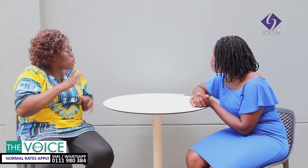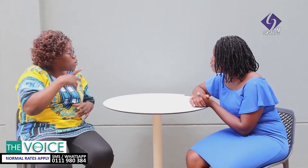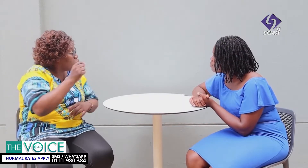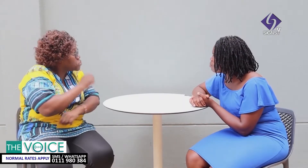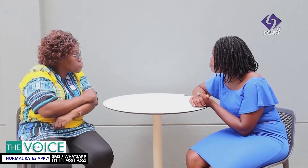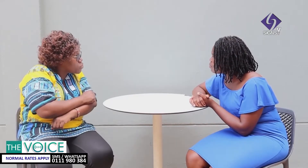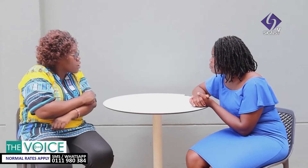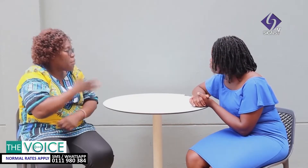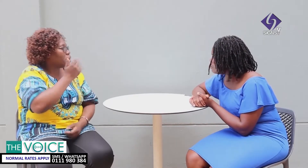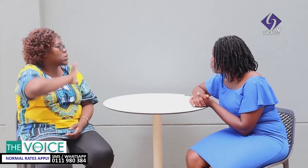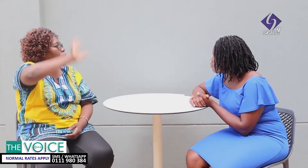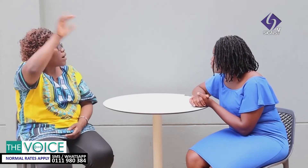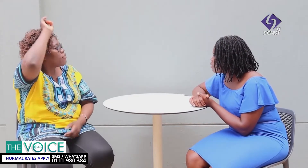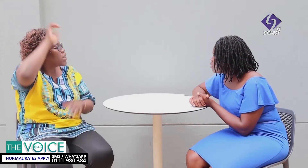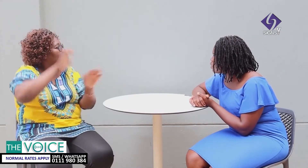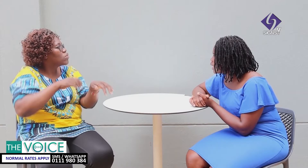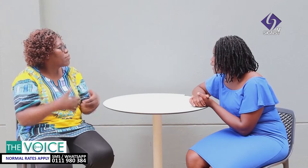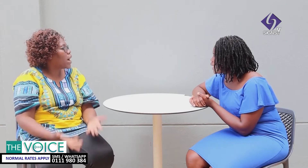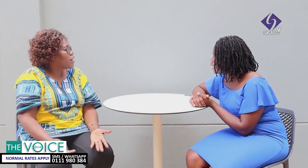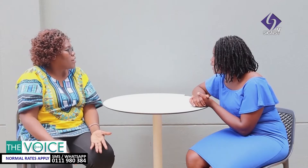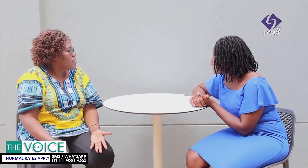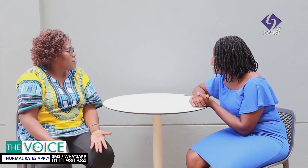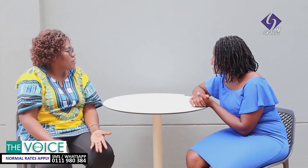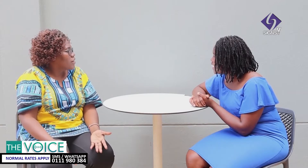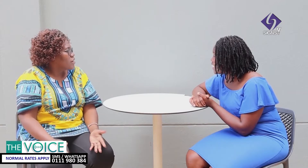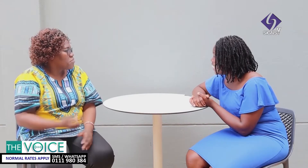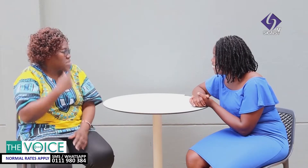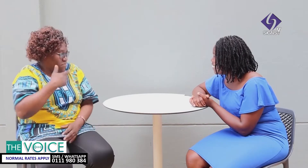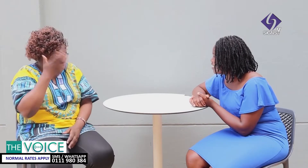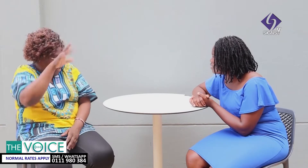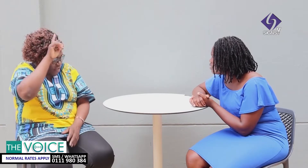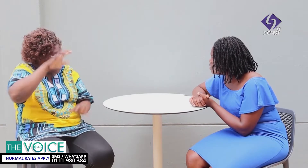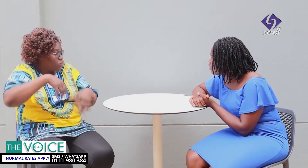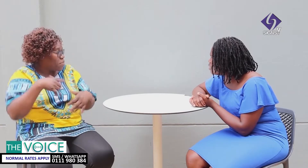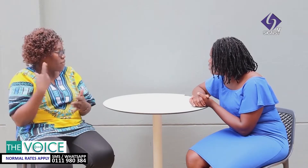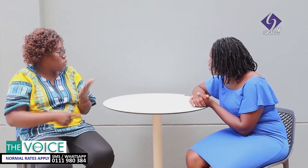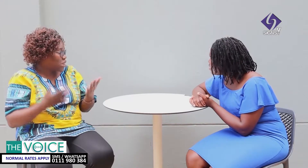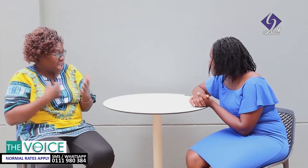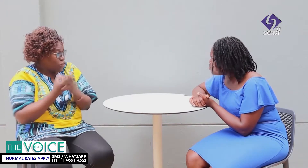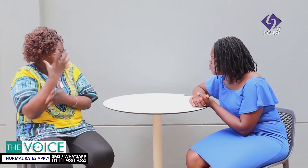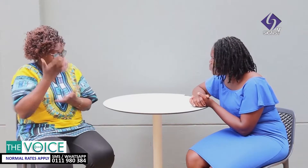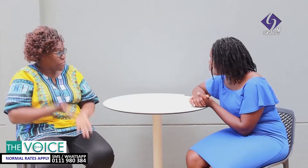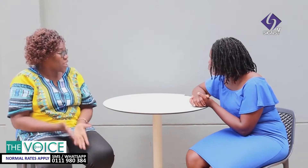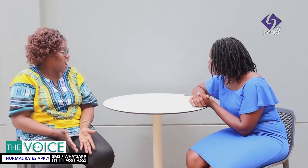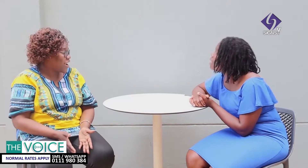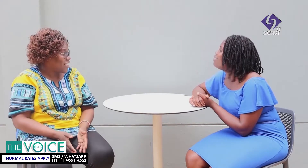didn't want to go to school, then I can go back to the village and do farming. But this is the place I knew. This is the place I'd grown up in.